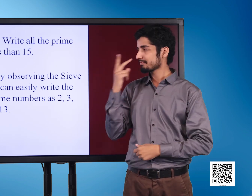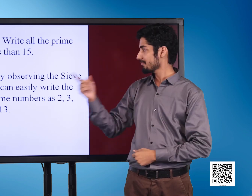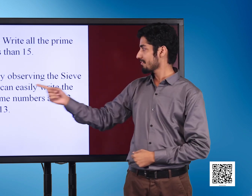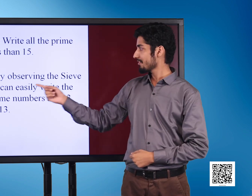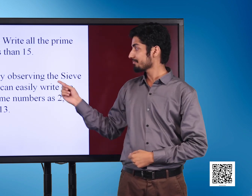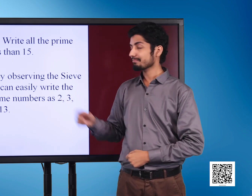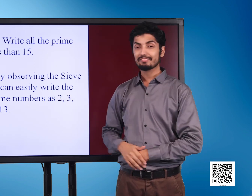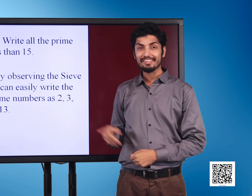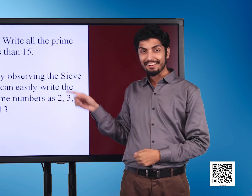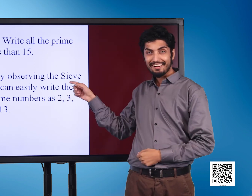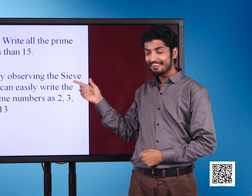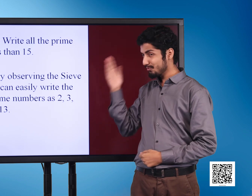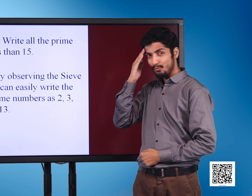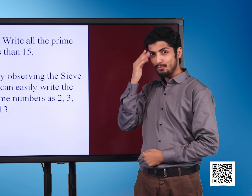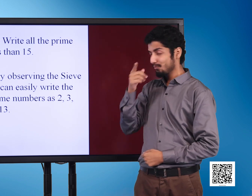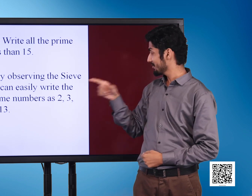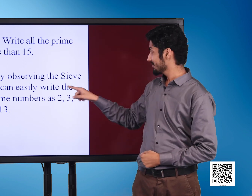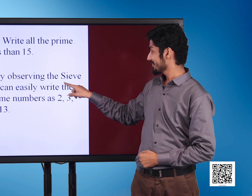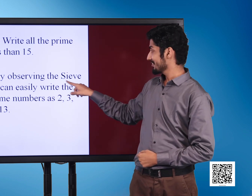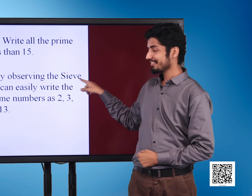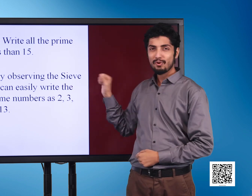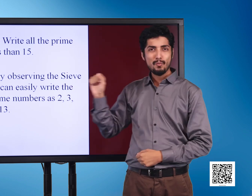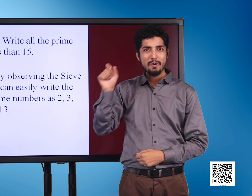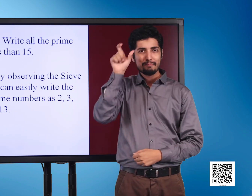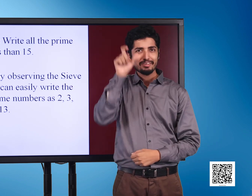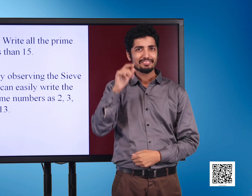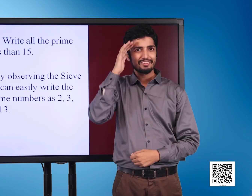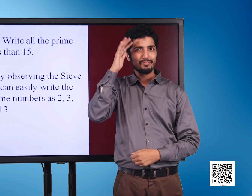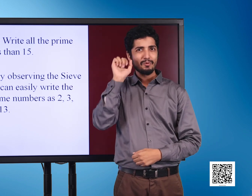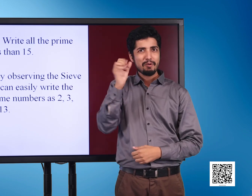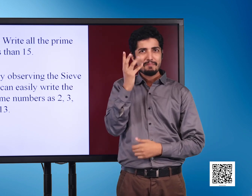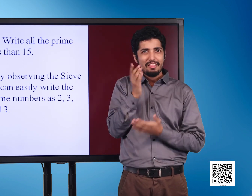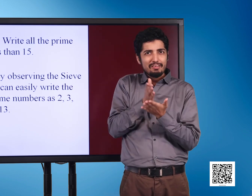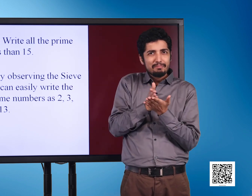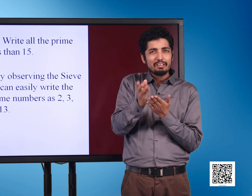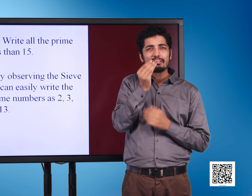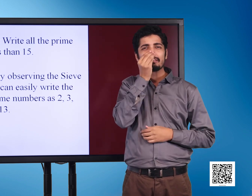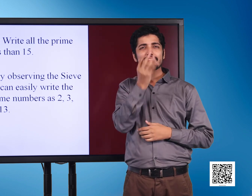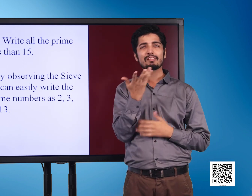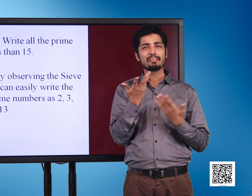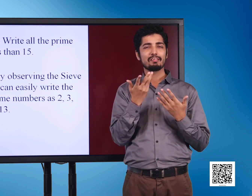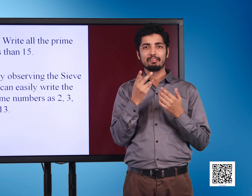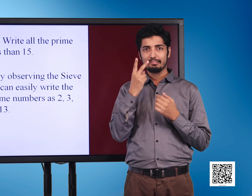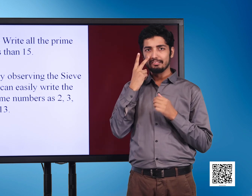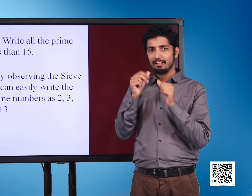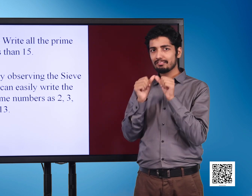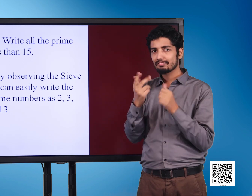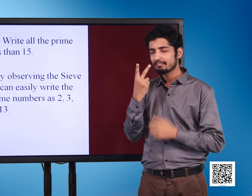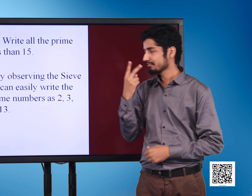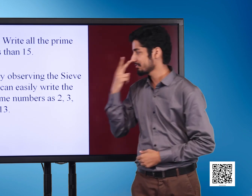Solution. By observing the sieve method, we can easily write the required prime numbers